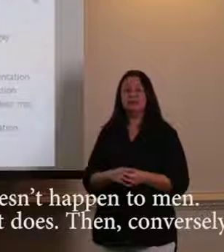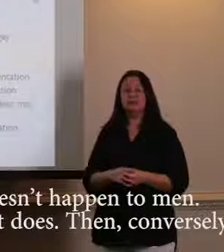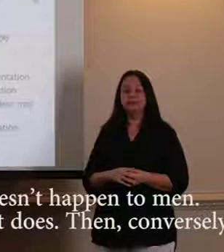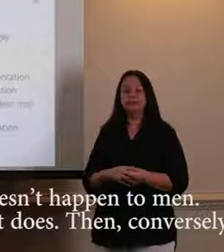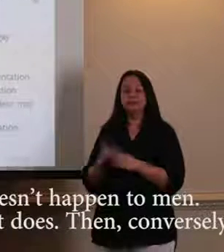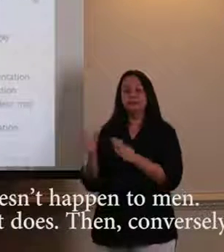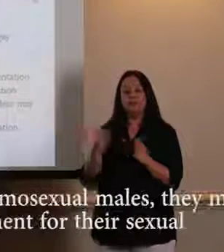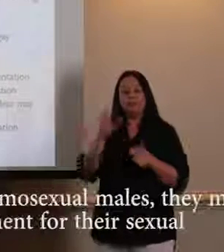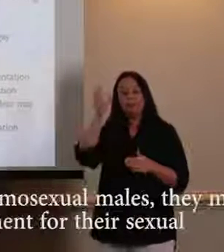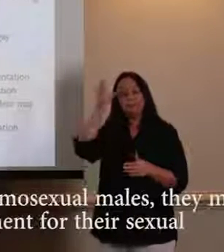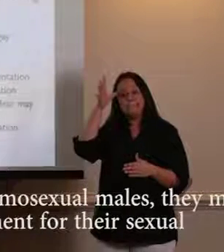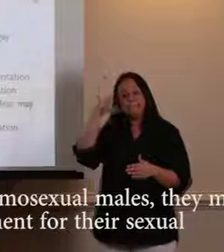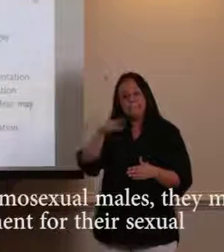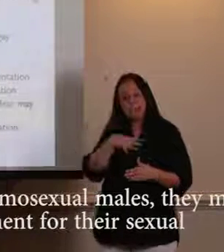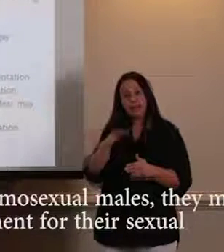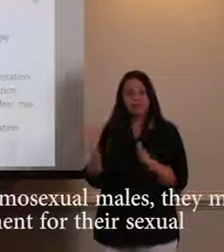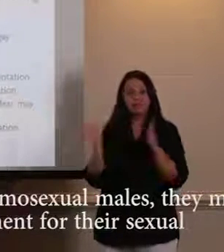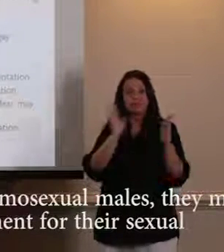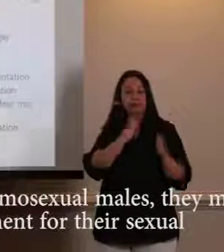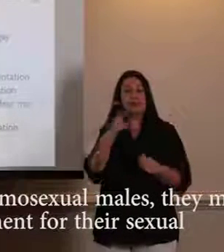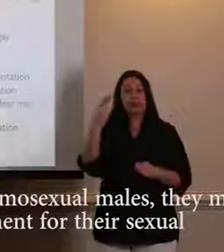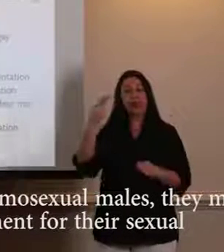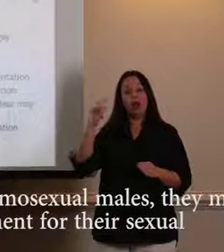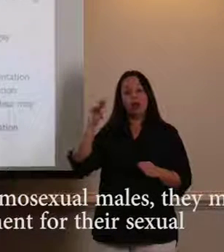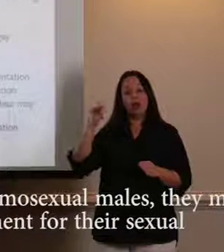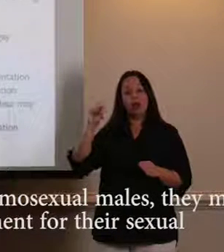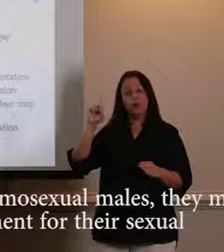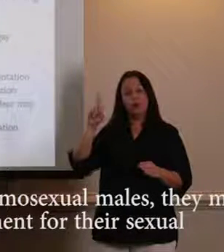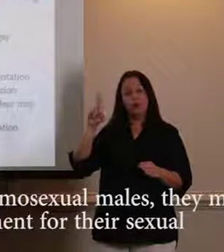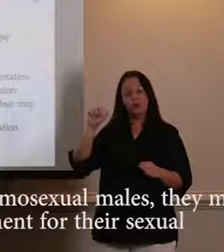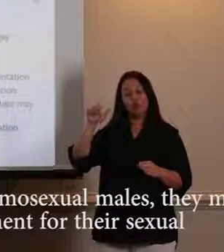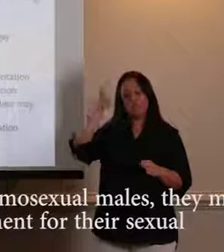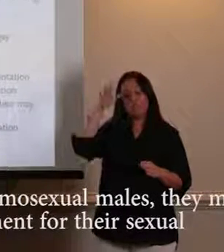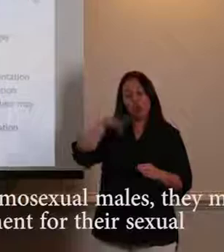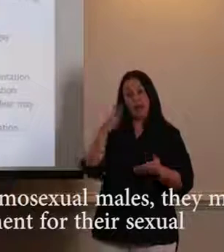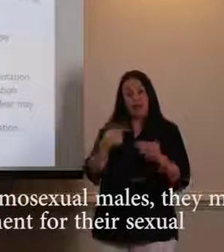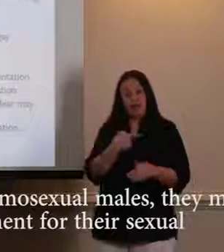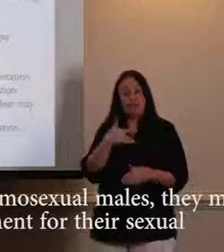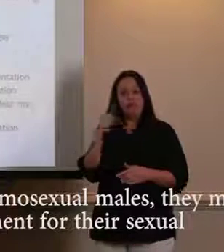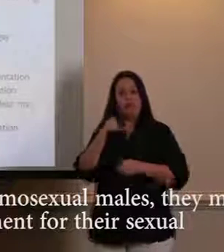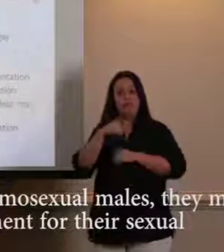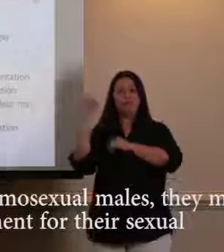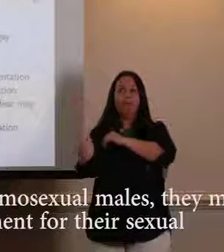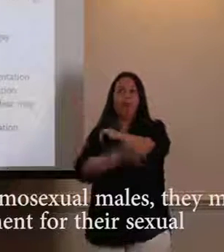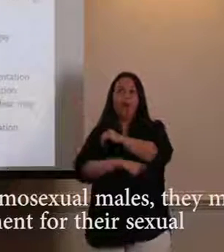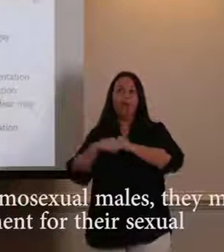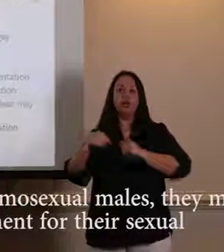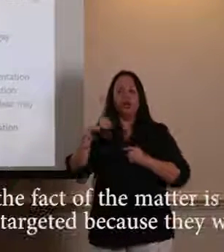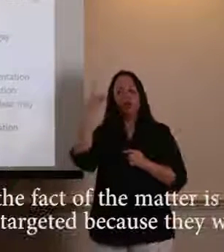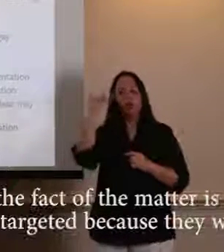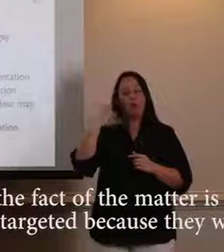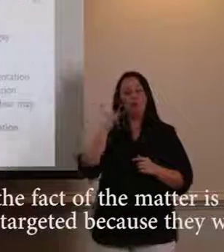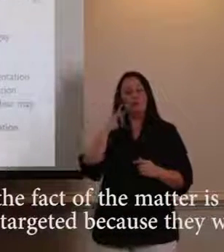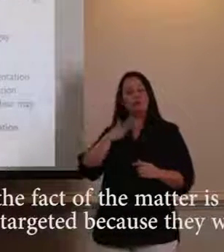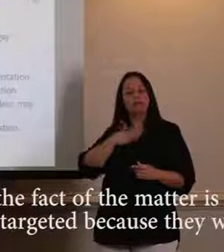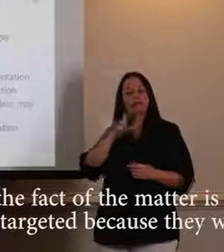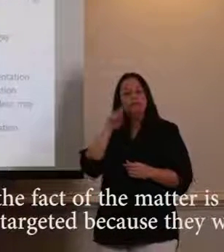Then conversely, when you're talking about homosexual males, they may feel that the crime is punishment for their sexual orientation.